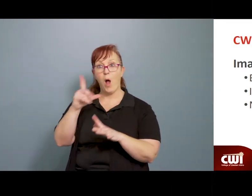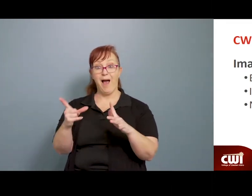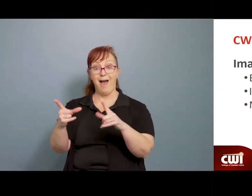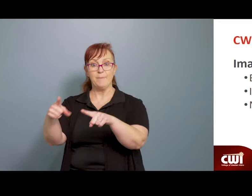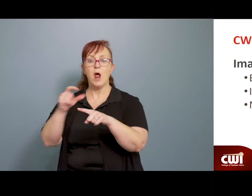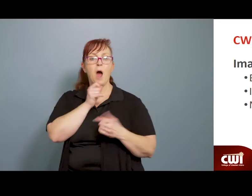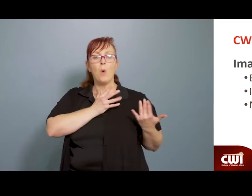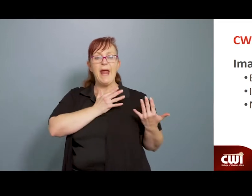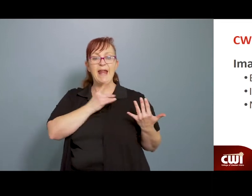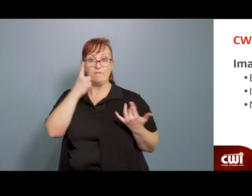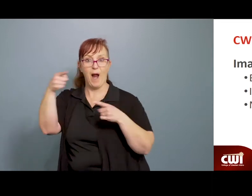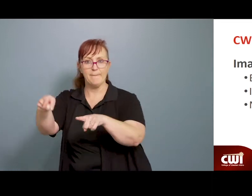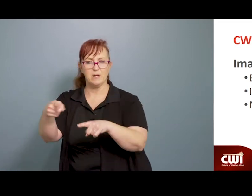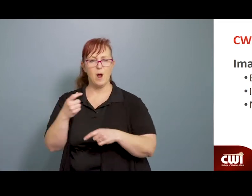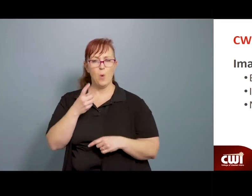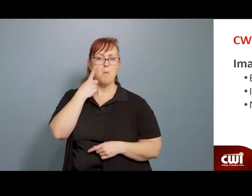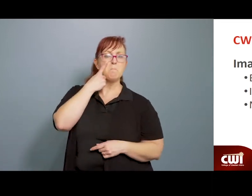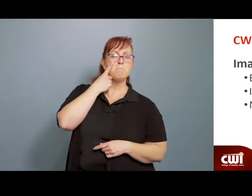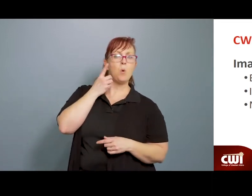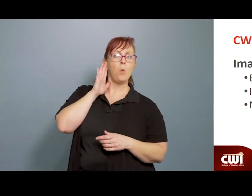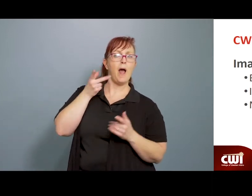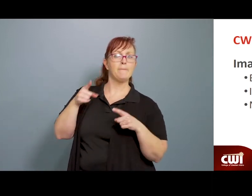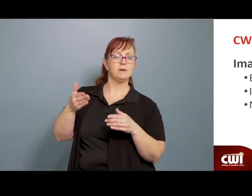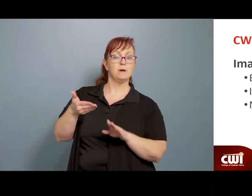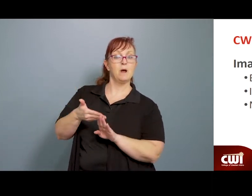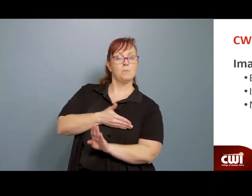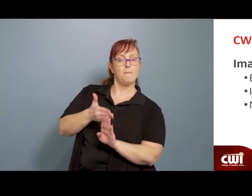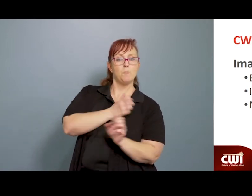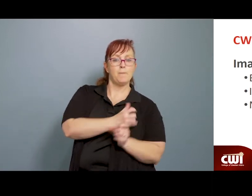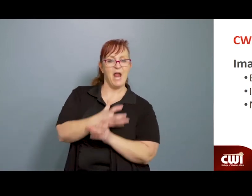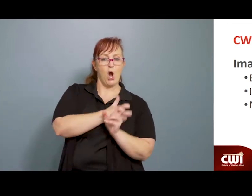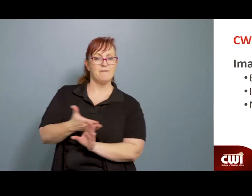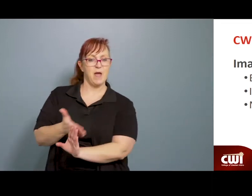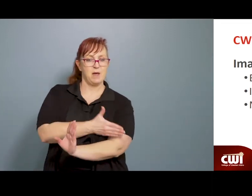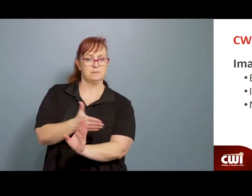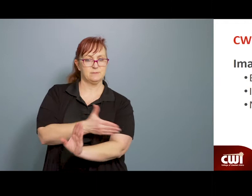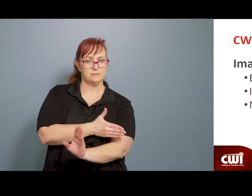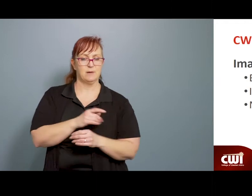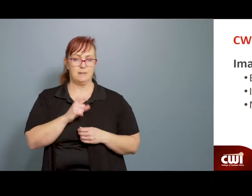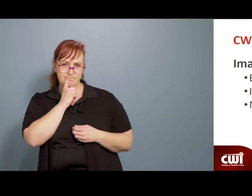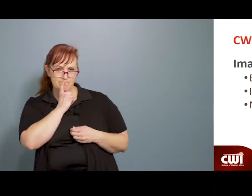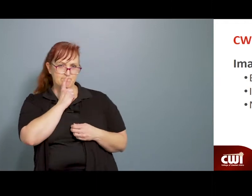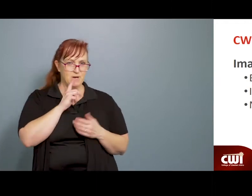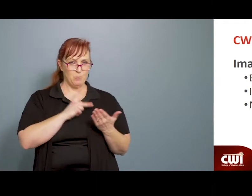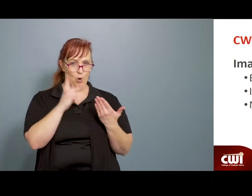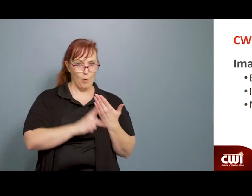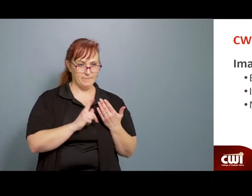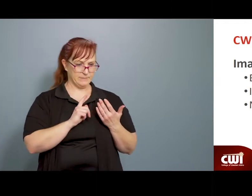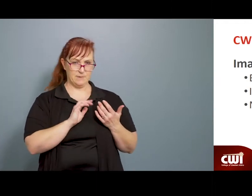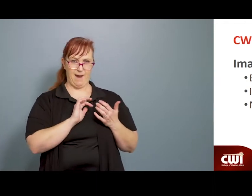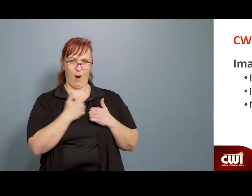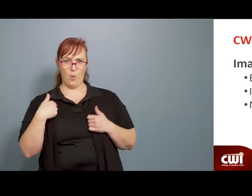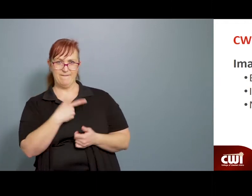waiting for them to happen. And as I talked earlier, there's going to be some changes in how we finance programs and